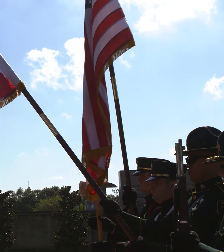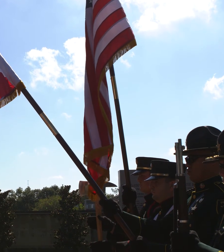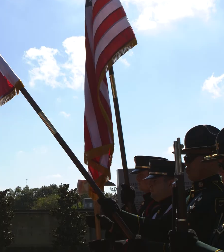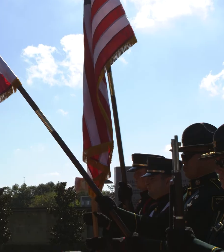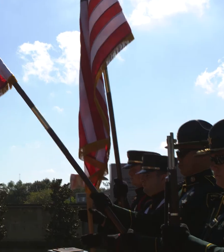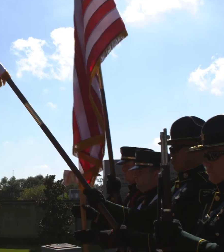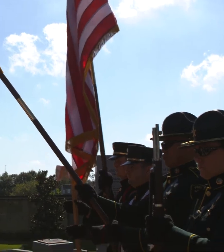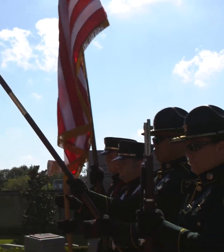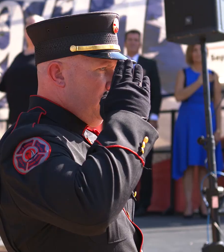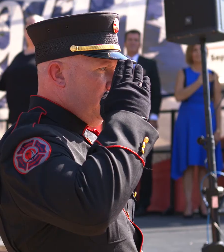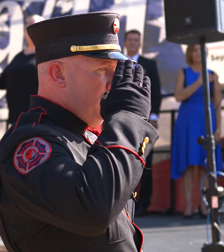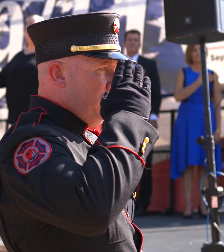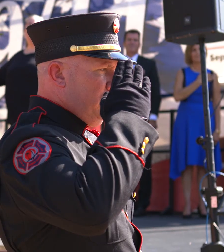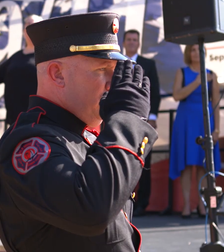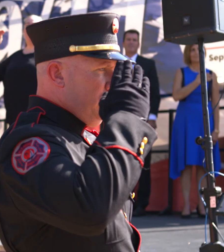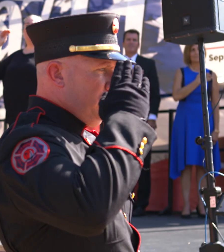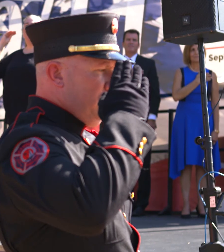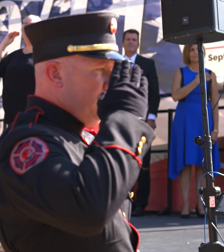the